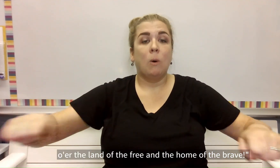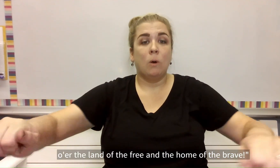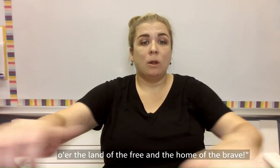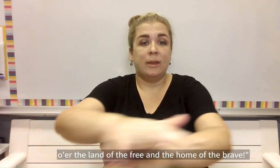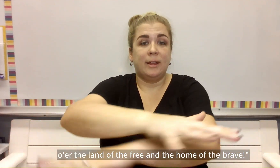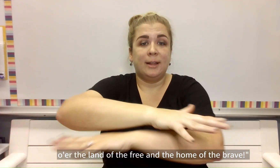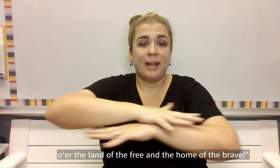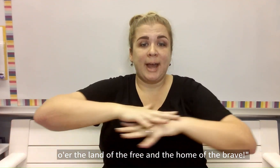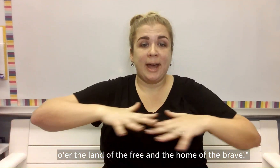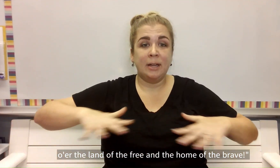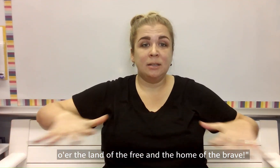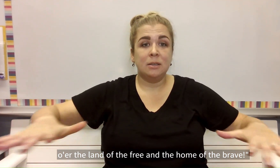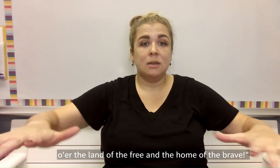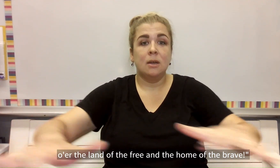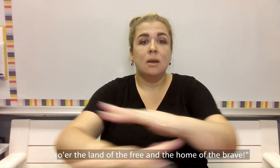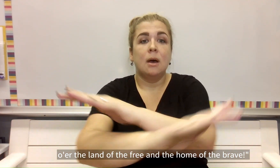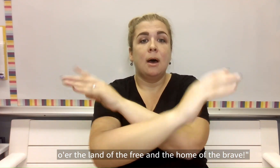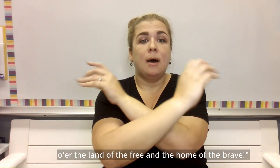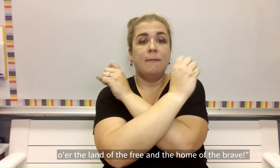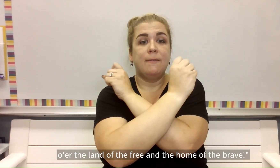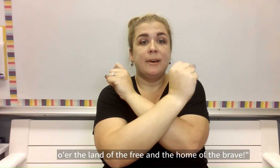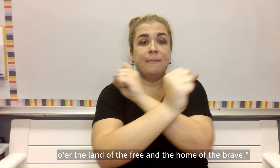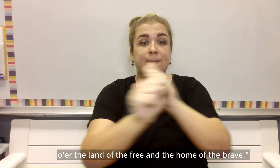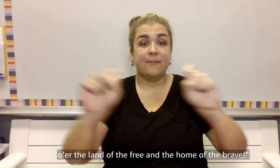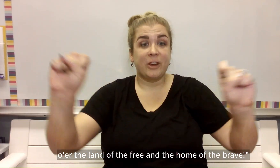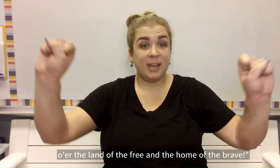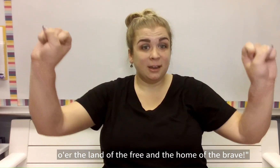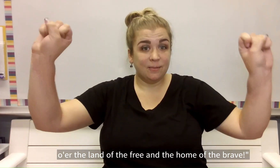o'er the land of the free